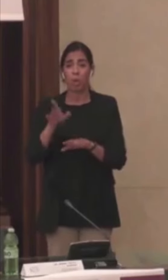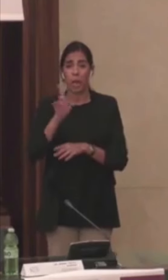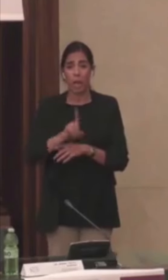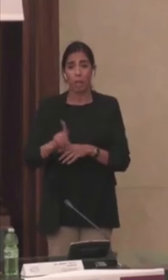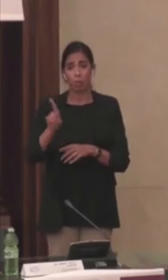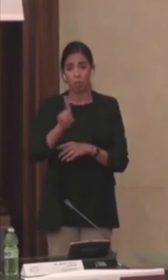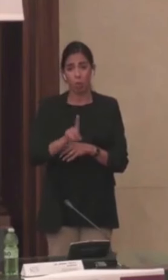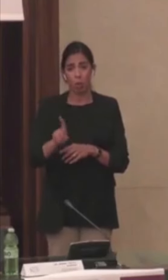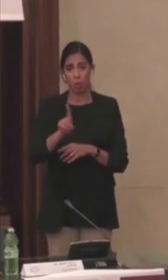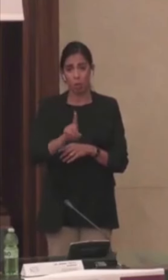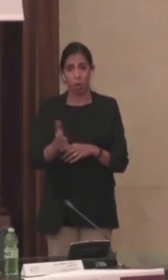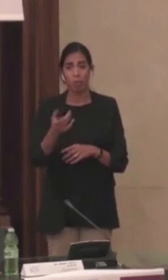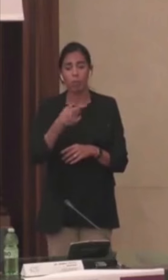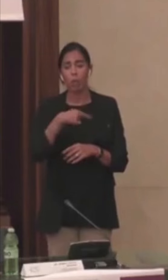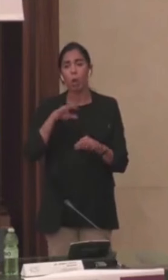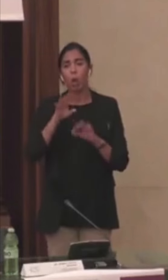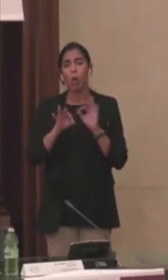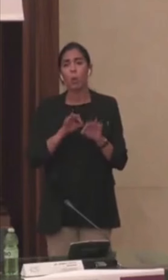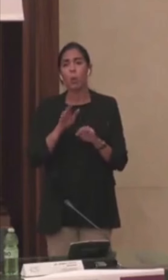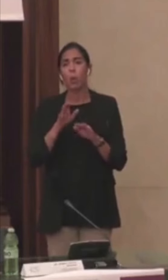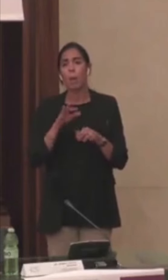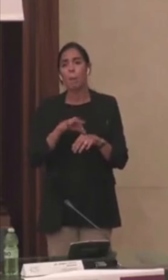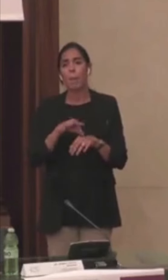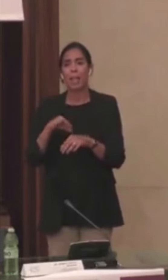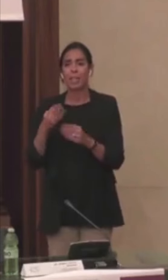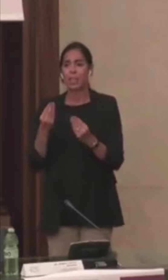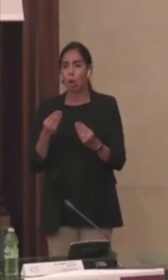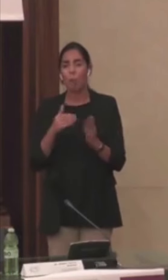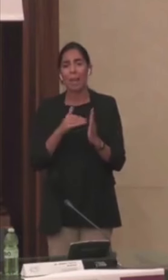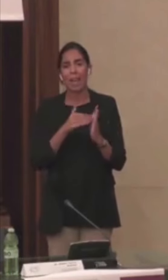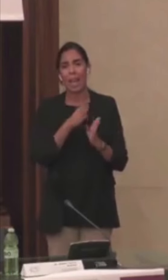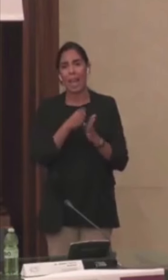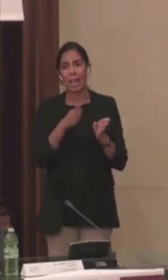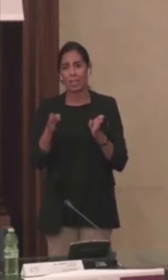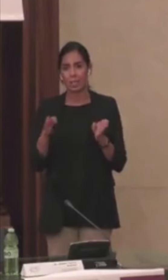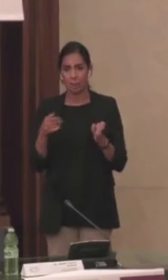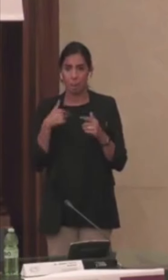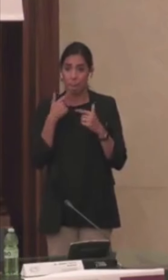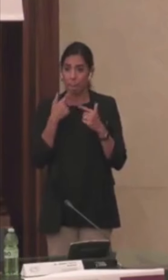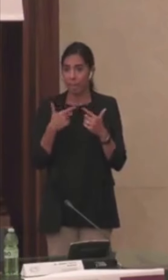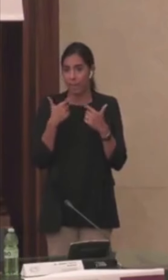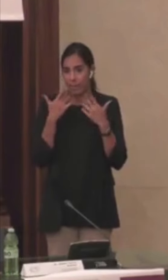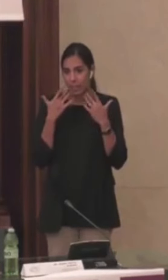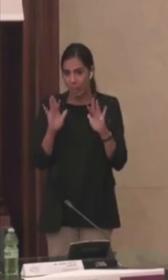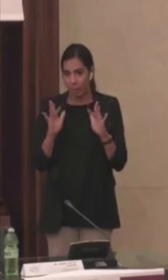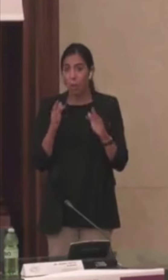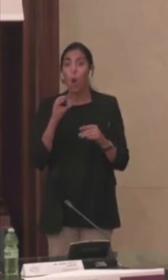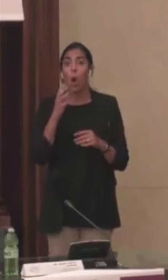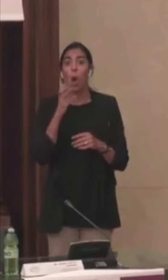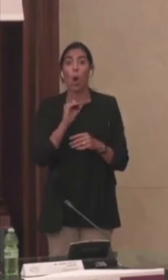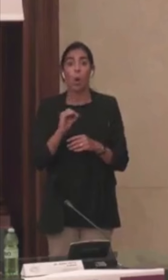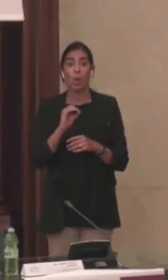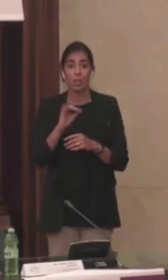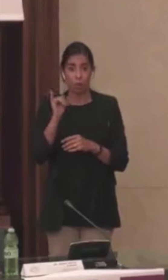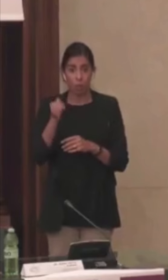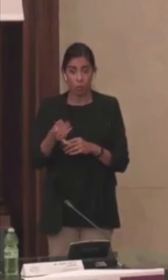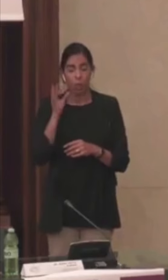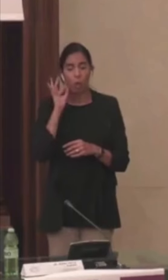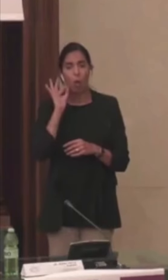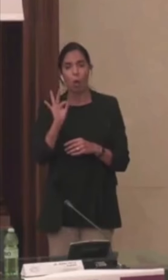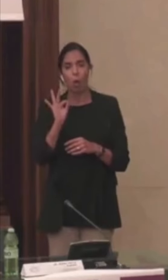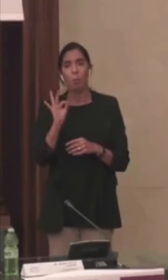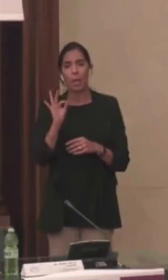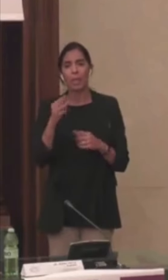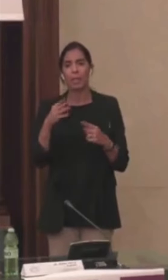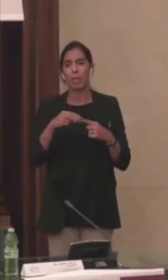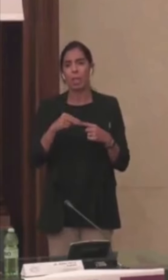with oxygen to keep a 95 saturation. At 94, it was already hypoxemia,